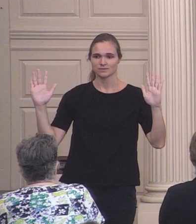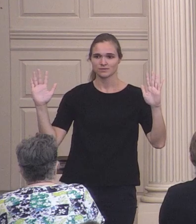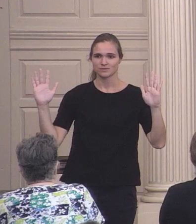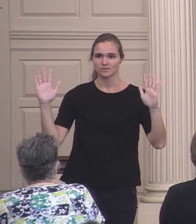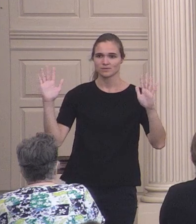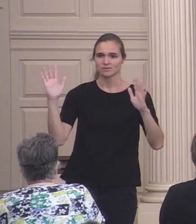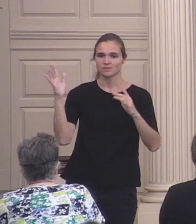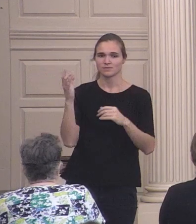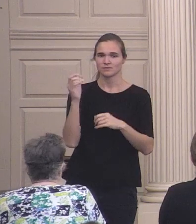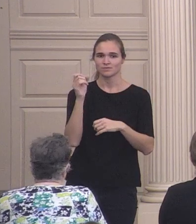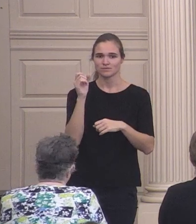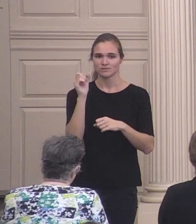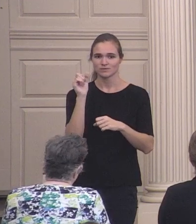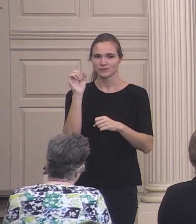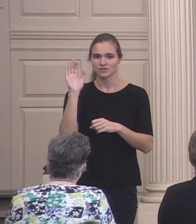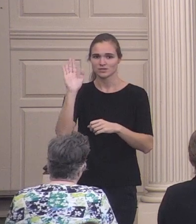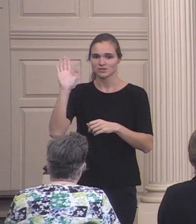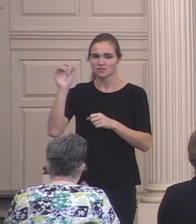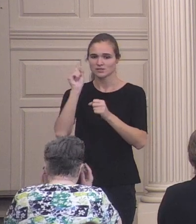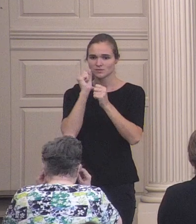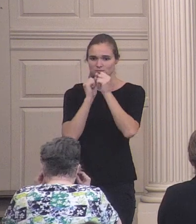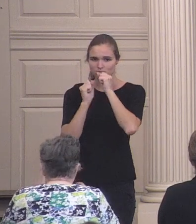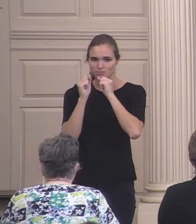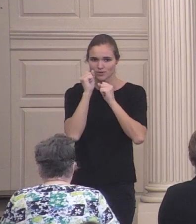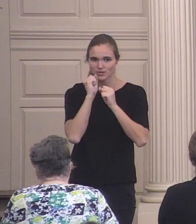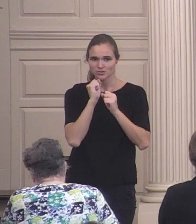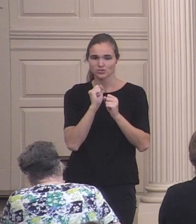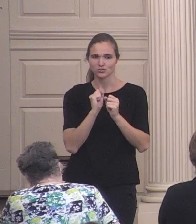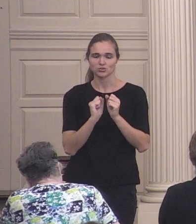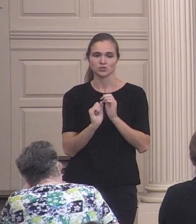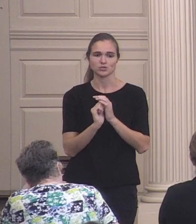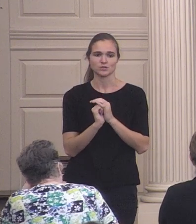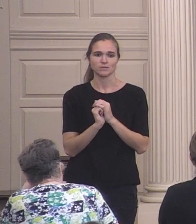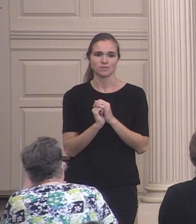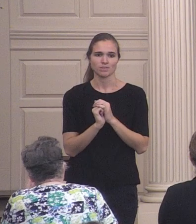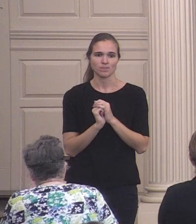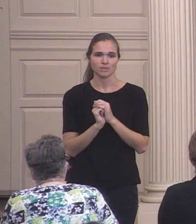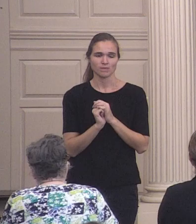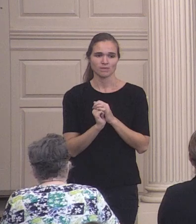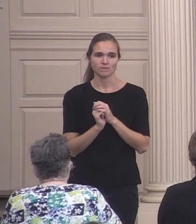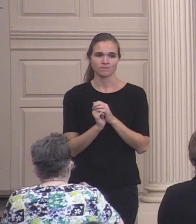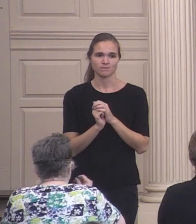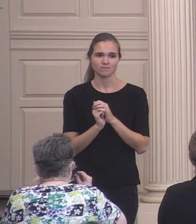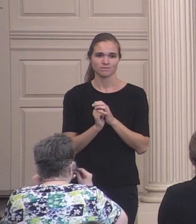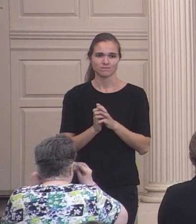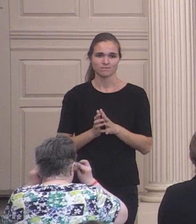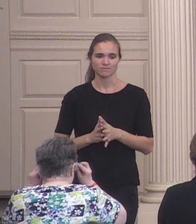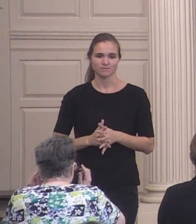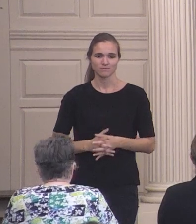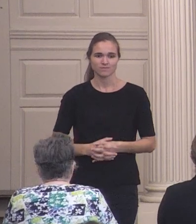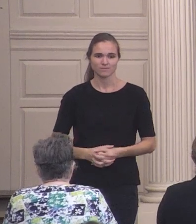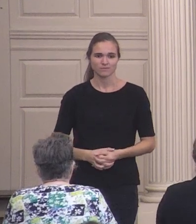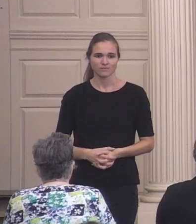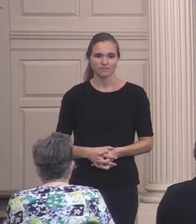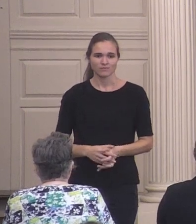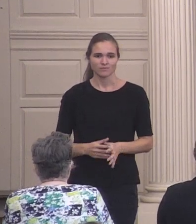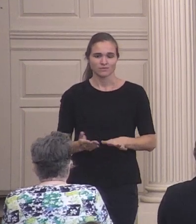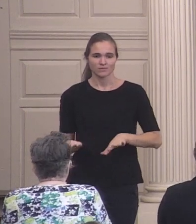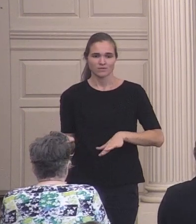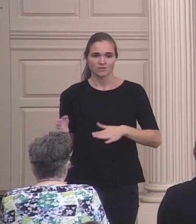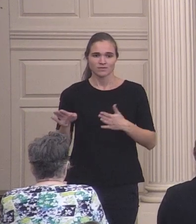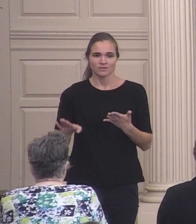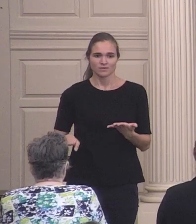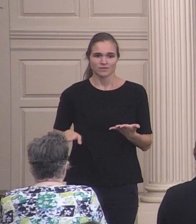his passion, so as to break the bonds of death and manifest the resurrection.